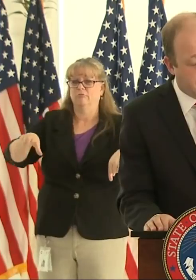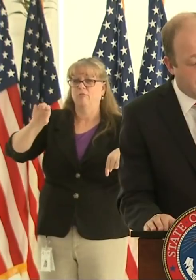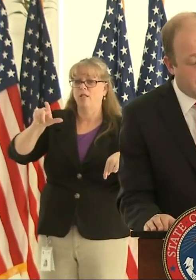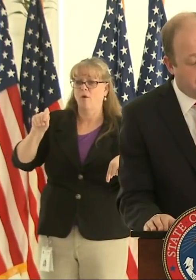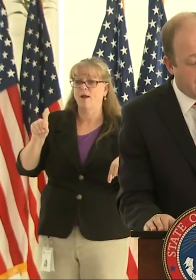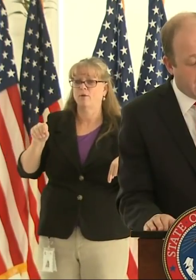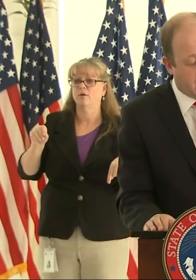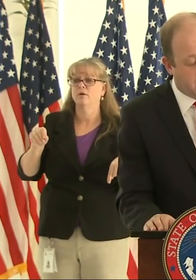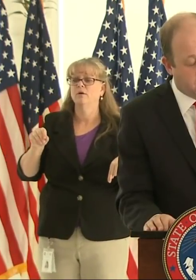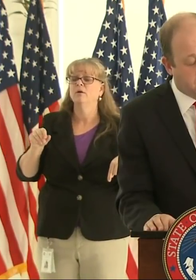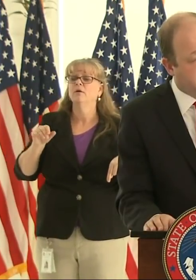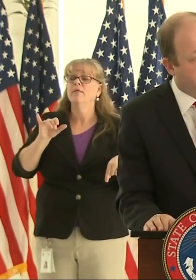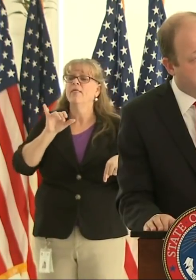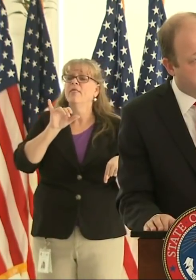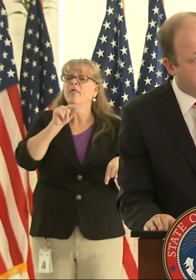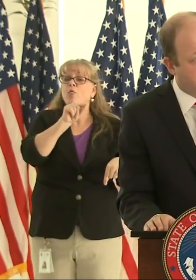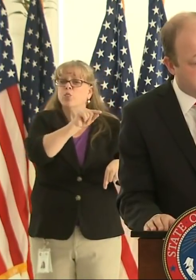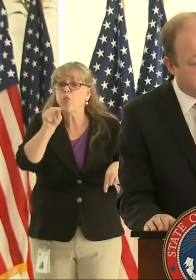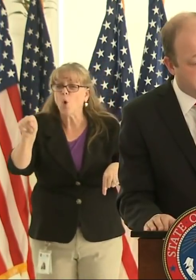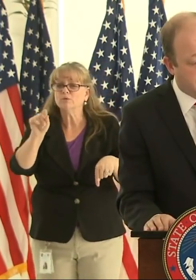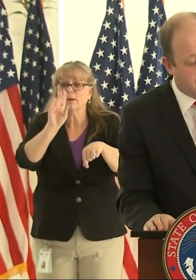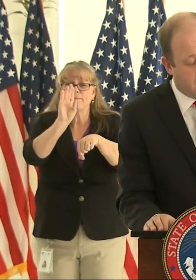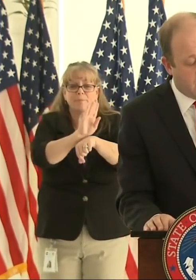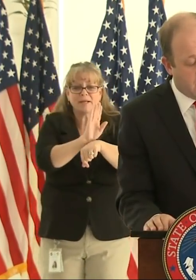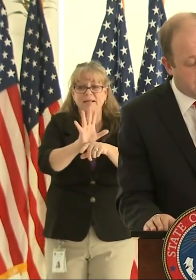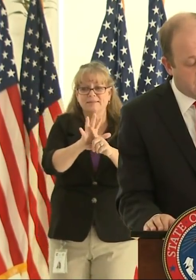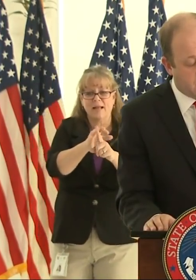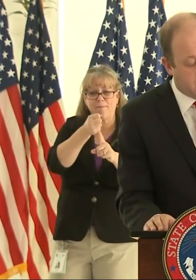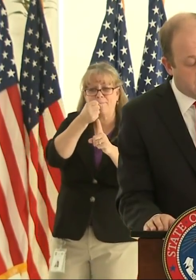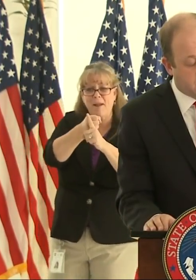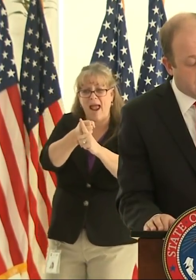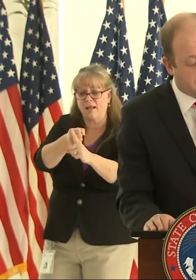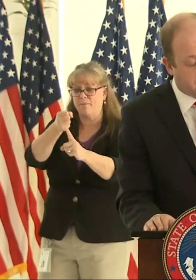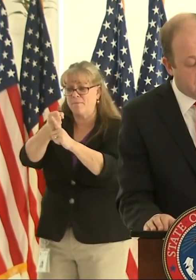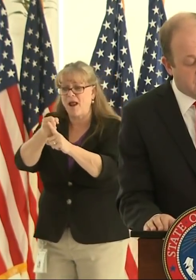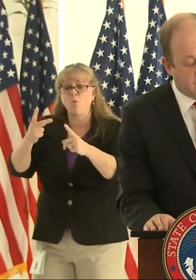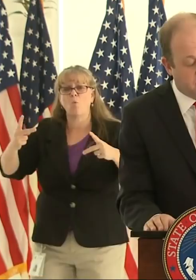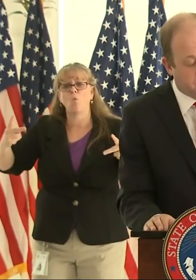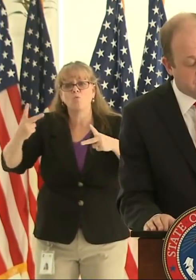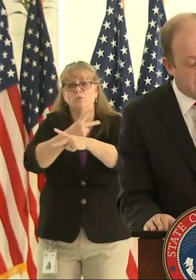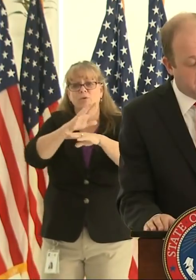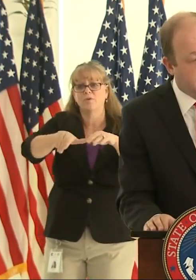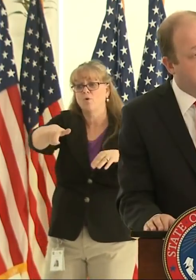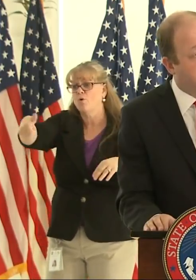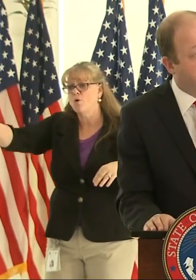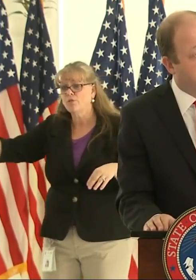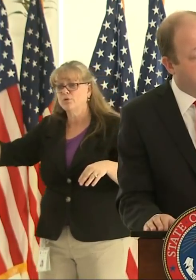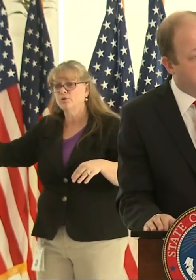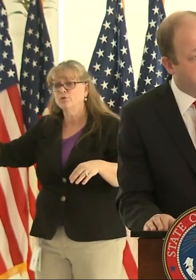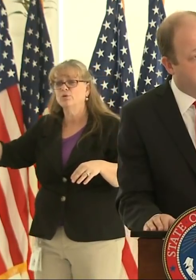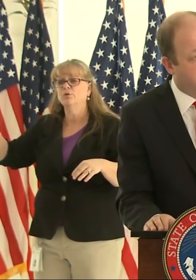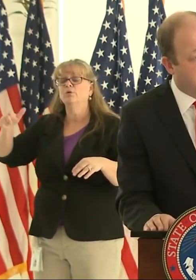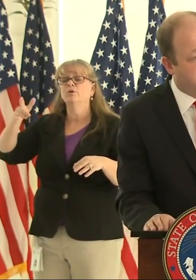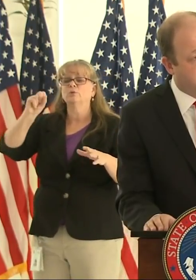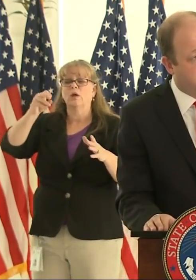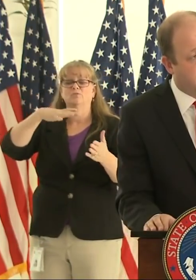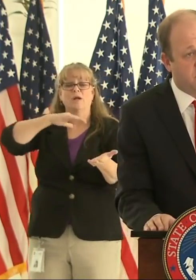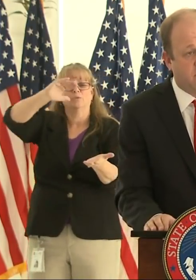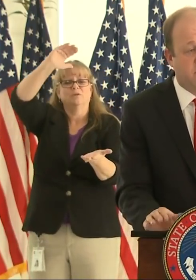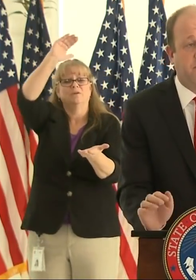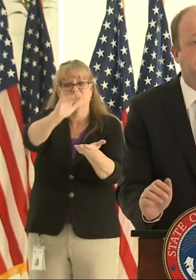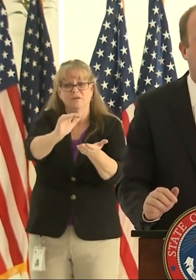impacted by the reduced levels of tourism and the steps that are taken to keep people safe should receive additional